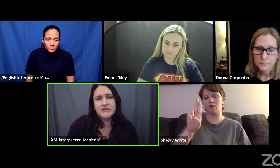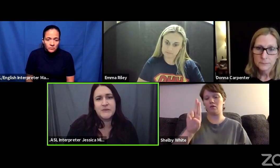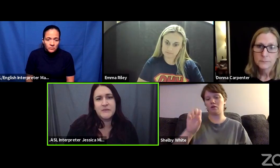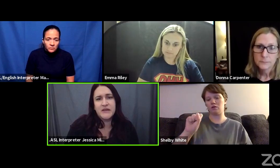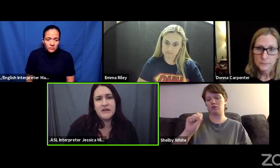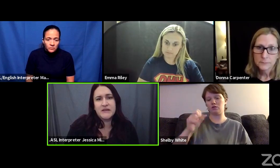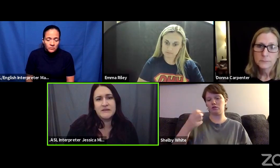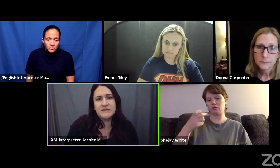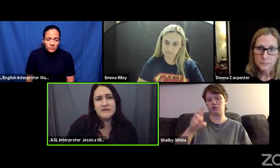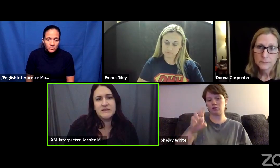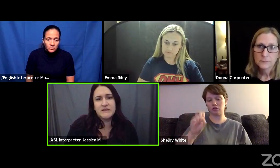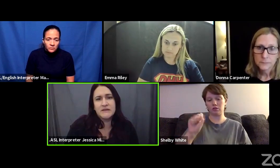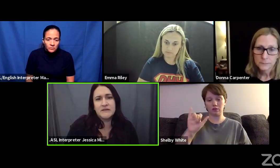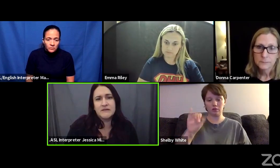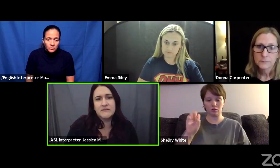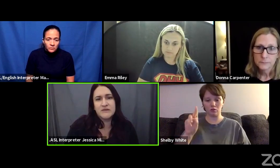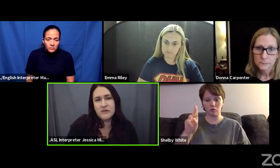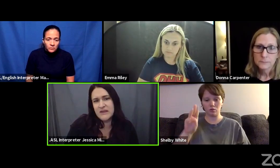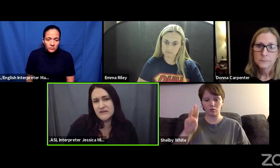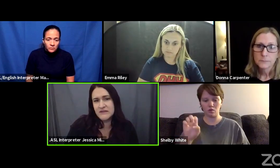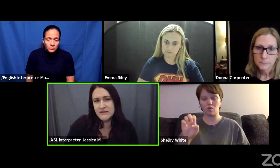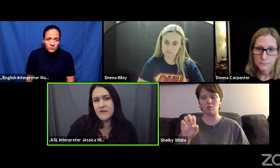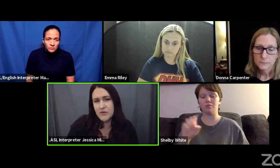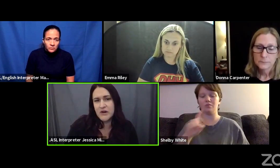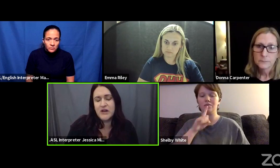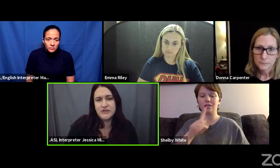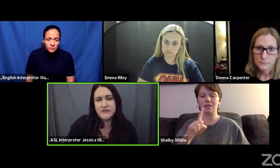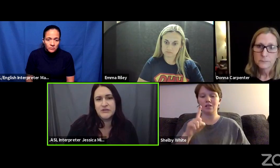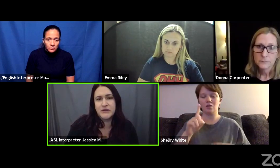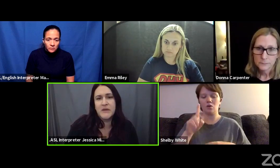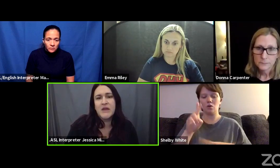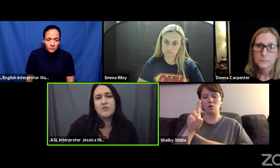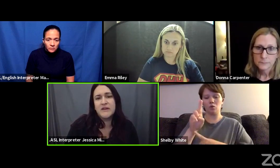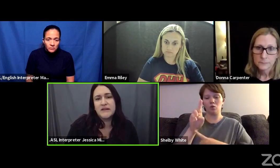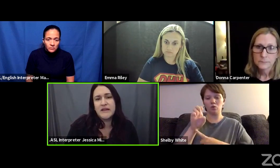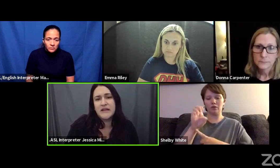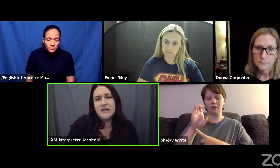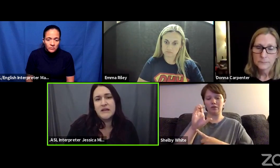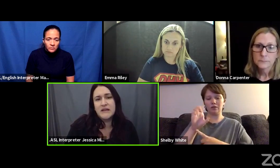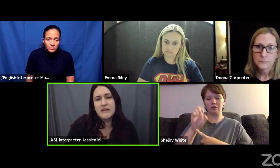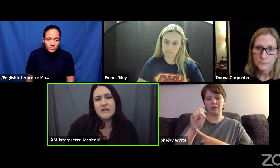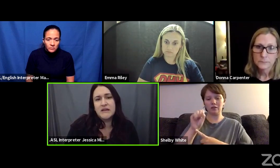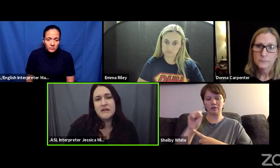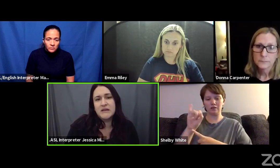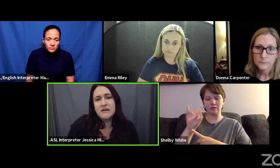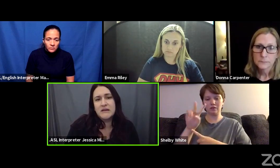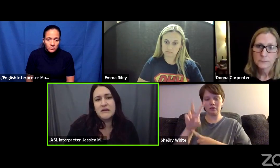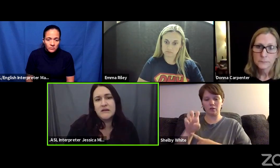Usher syndrome is, so this is a sign for it, Usher syndrome, really